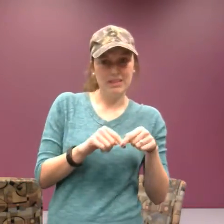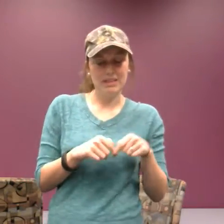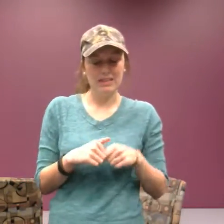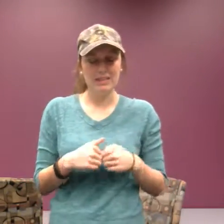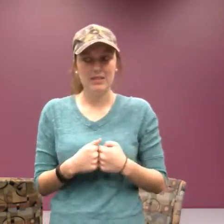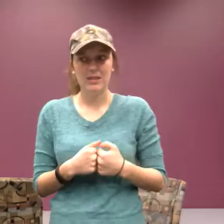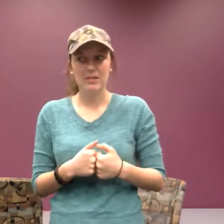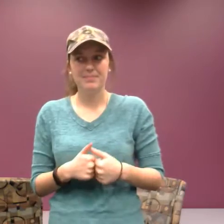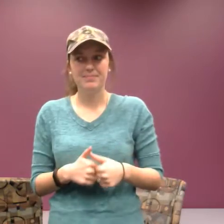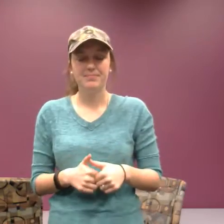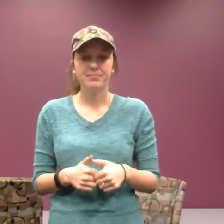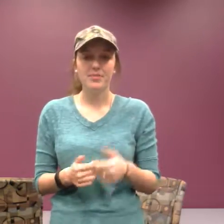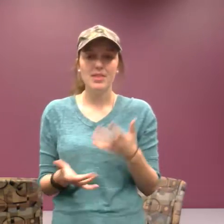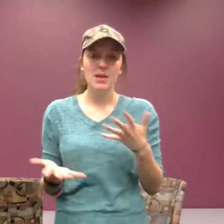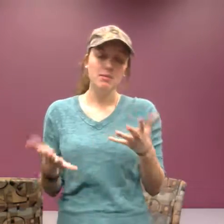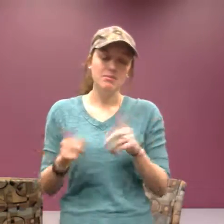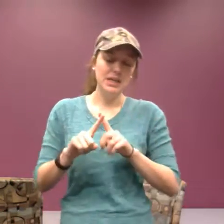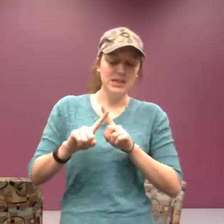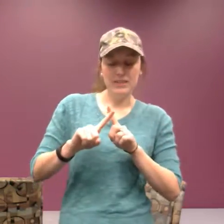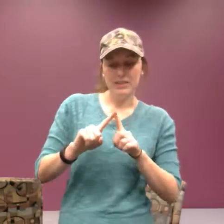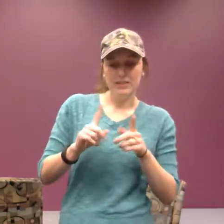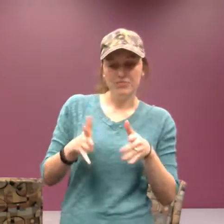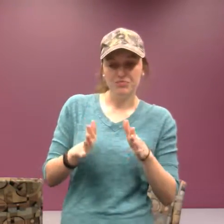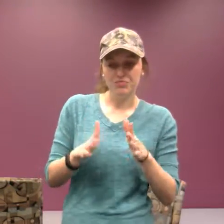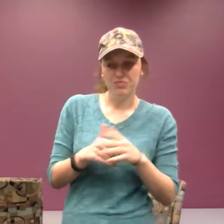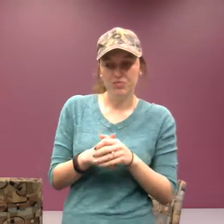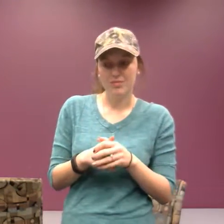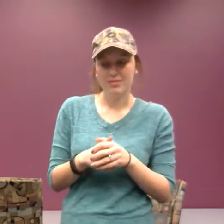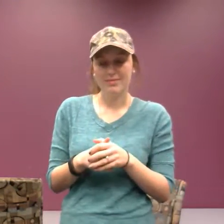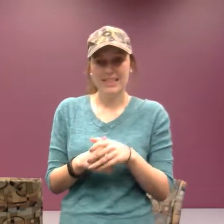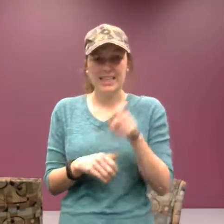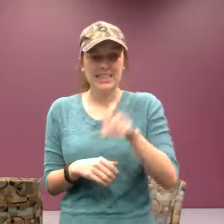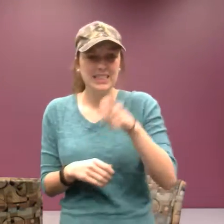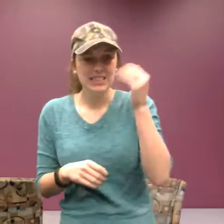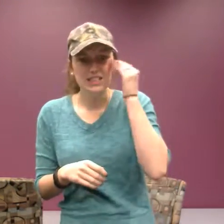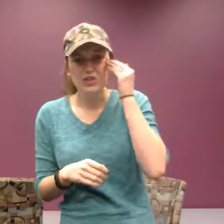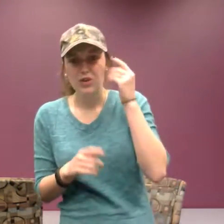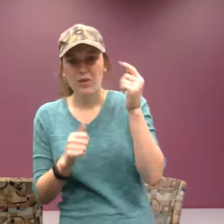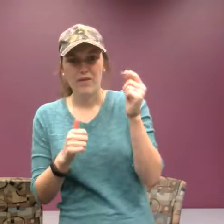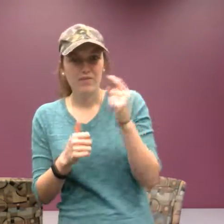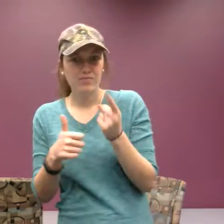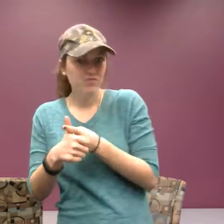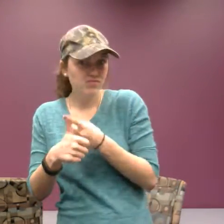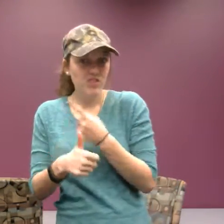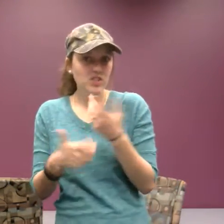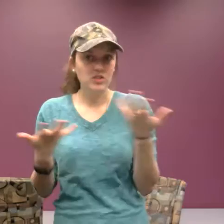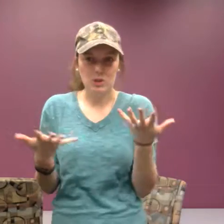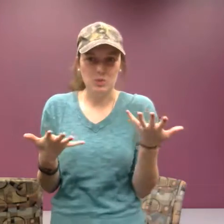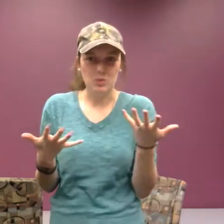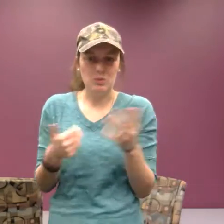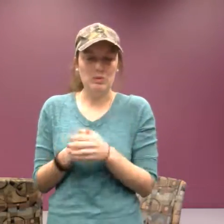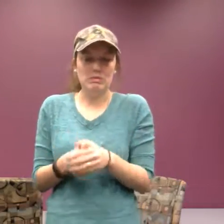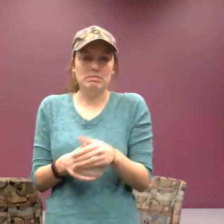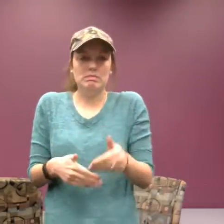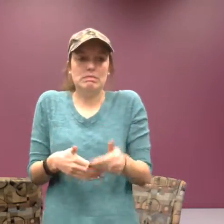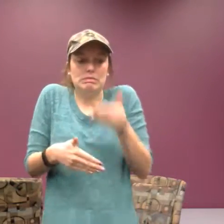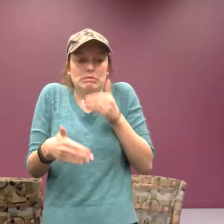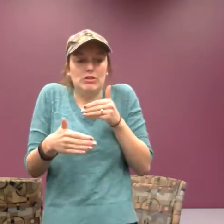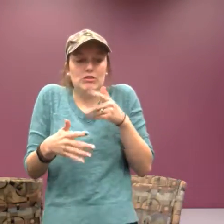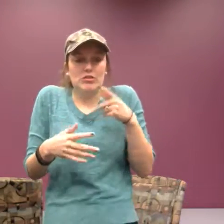ask that question is, what do I need to know first before I can unravel everything else in the